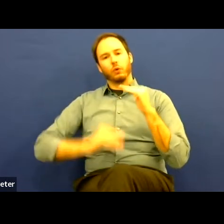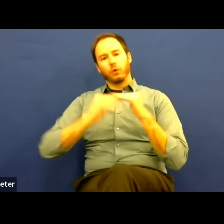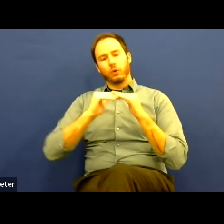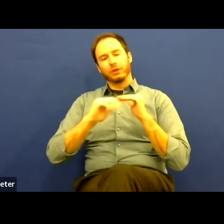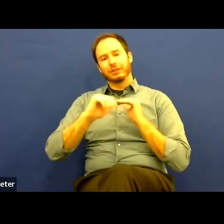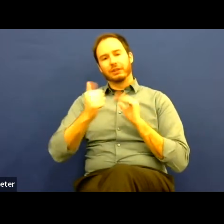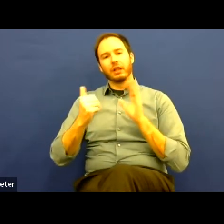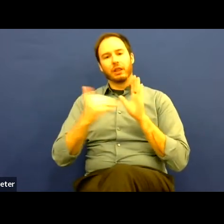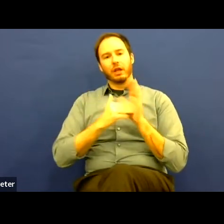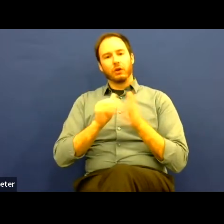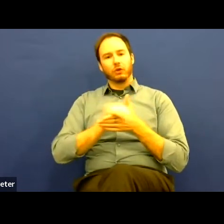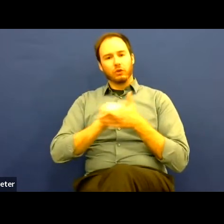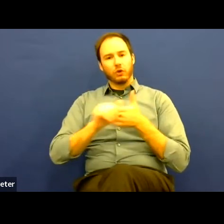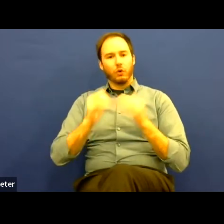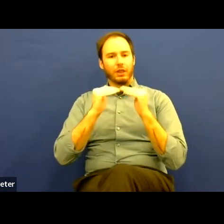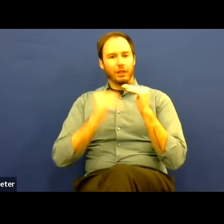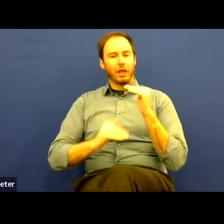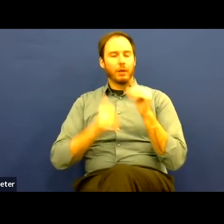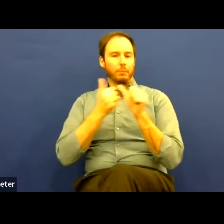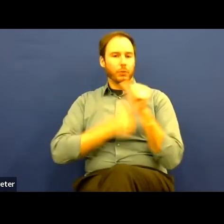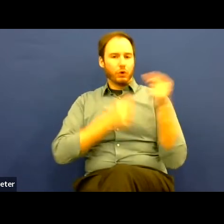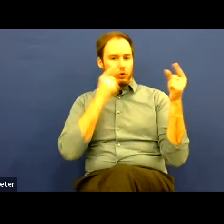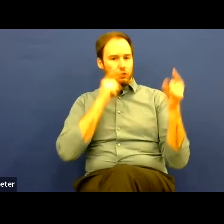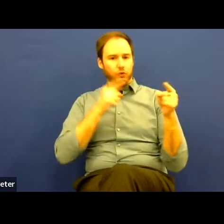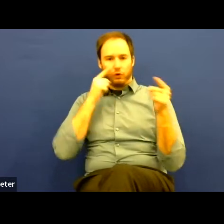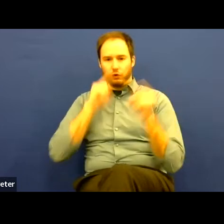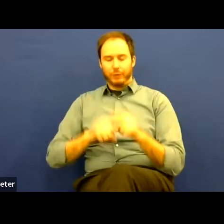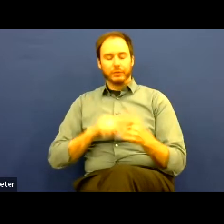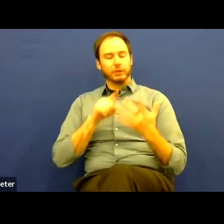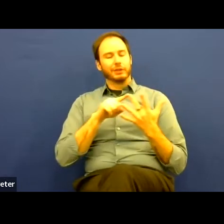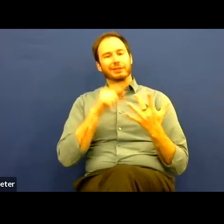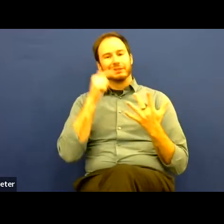of $10,000 or less per agreement. Second.